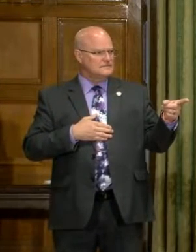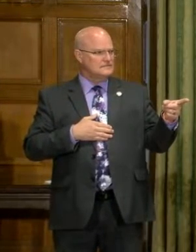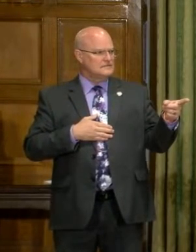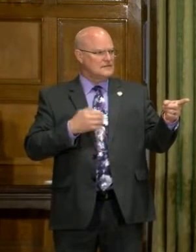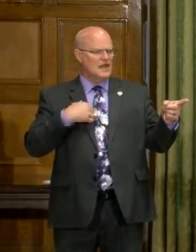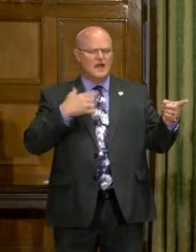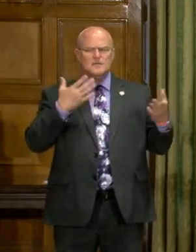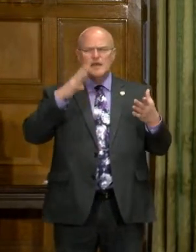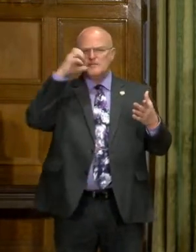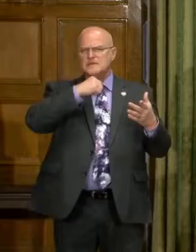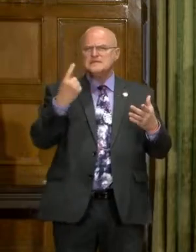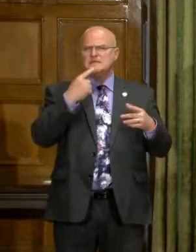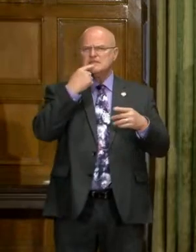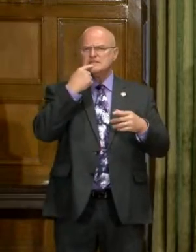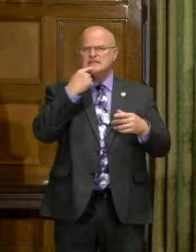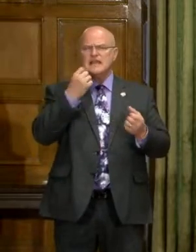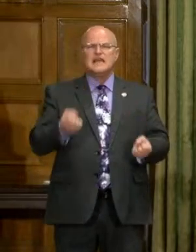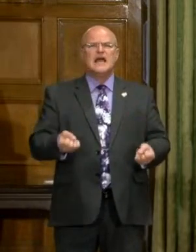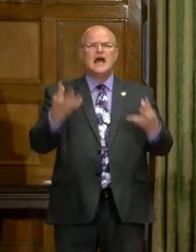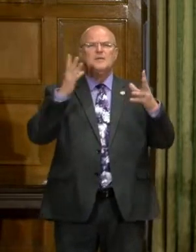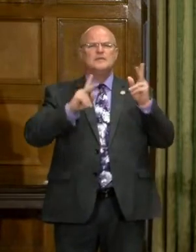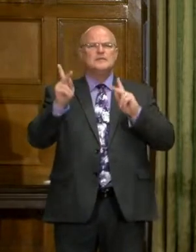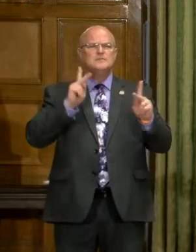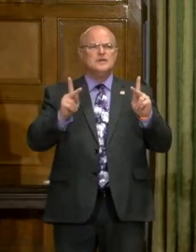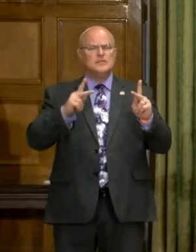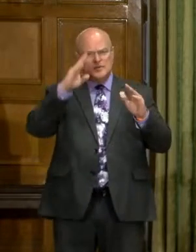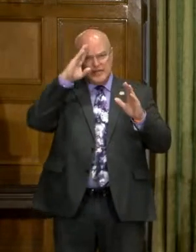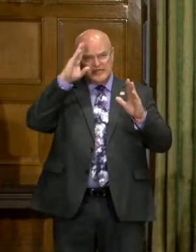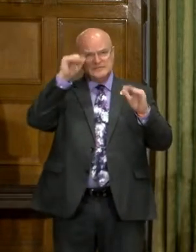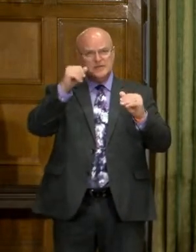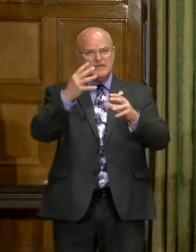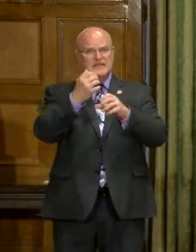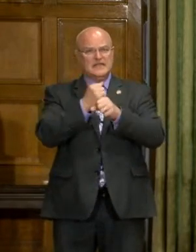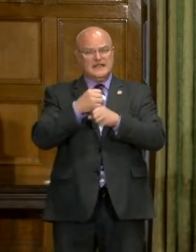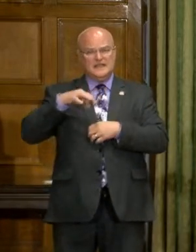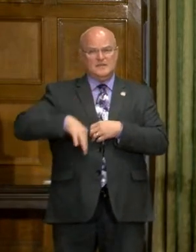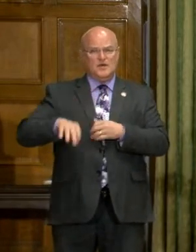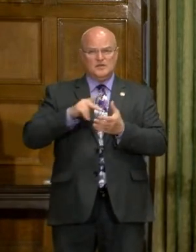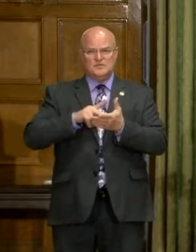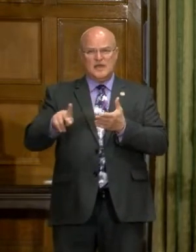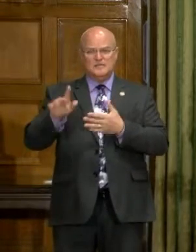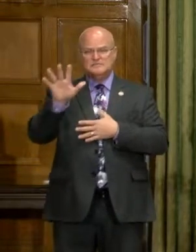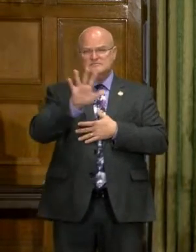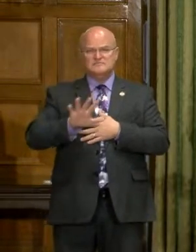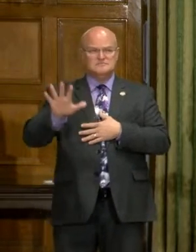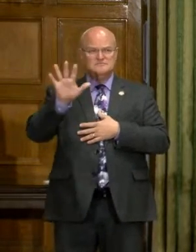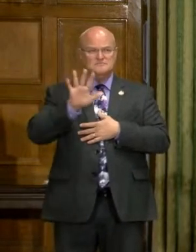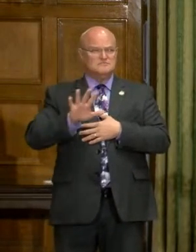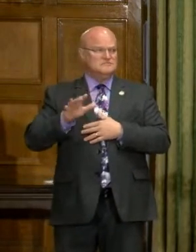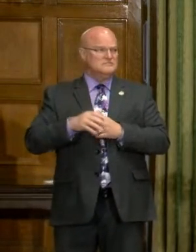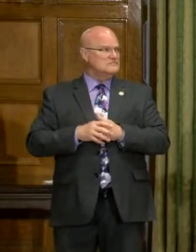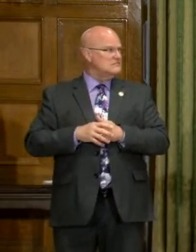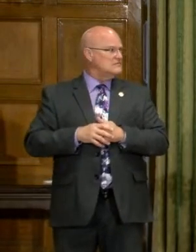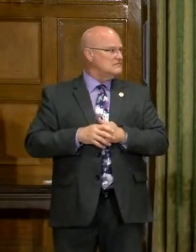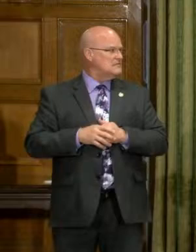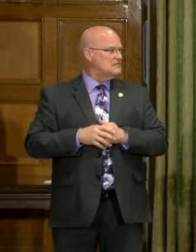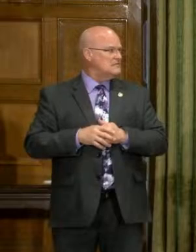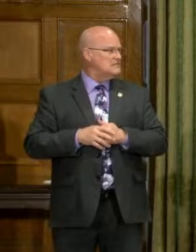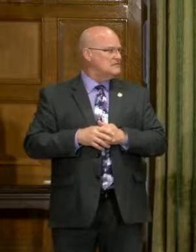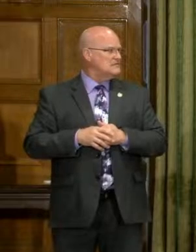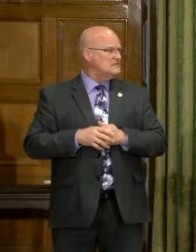might have missed something, but did you say how many people you're expecting to get these bonus payments roughly? Why don't you come over here to the microphone?